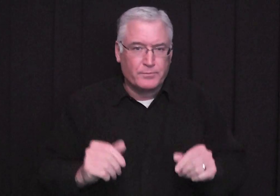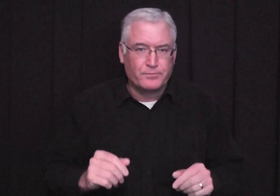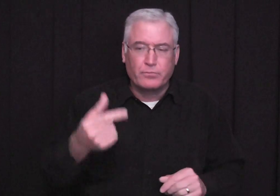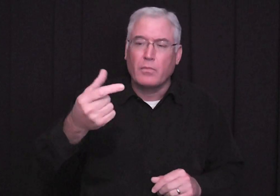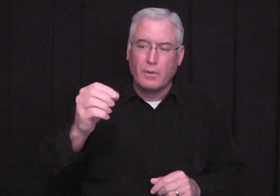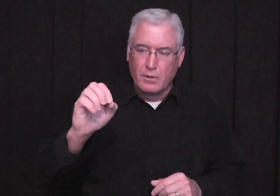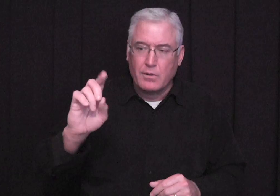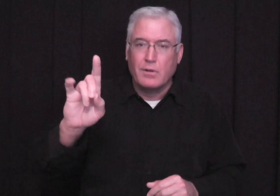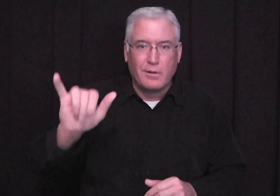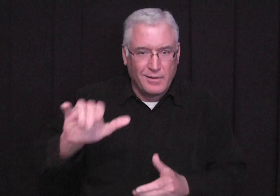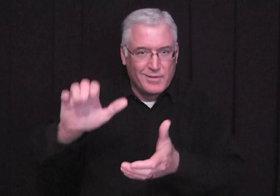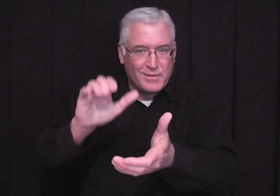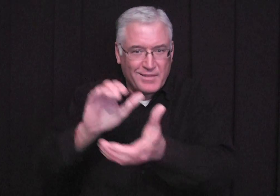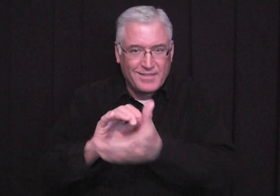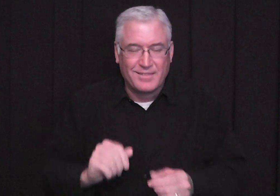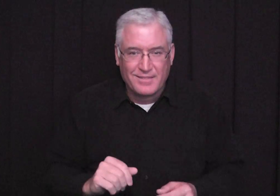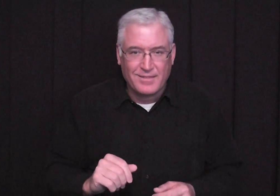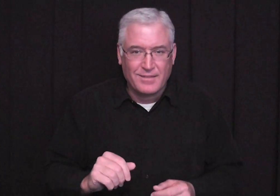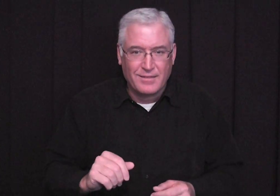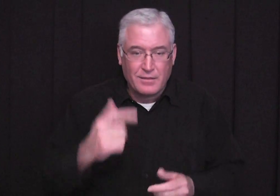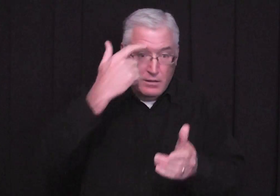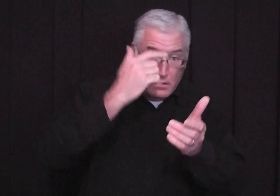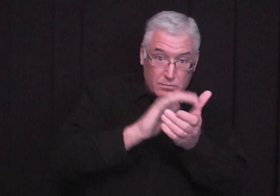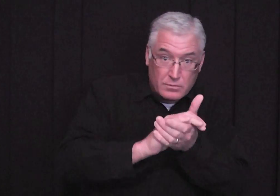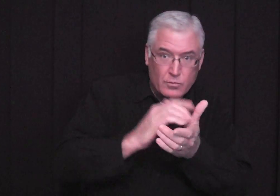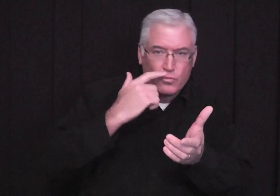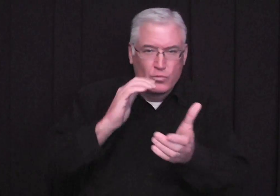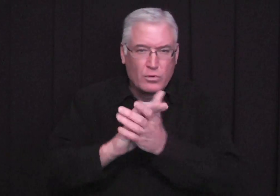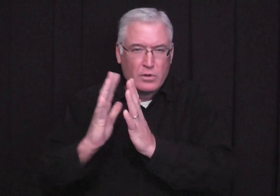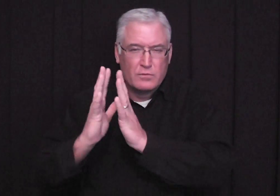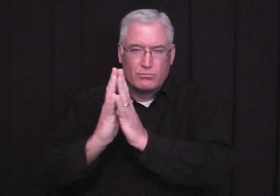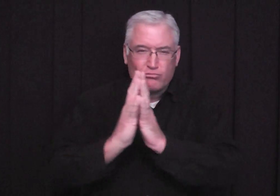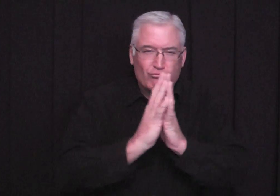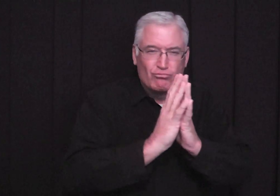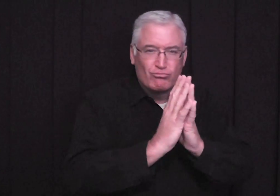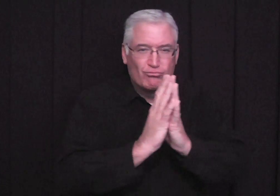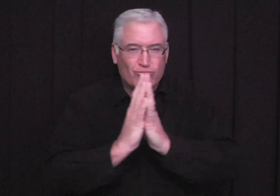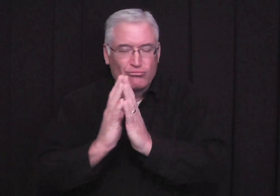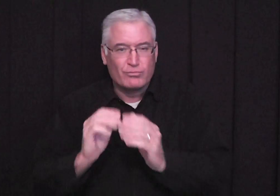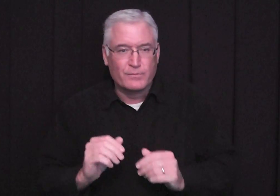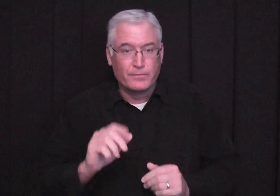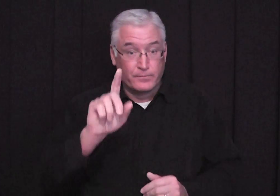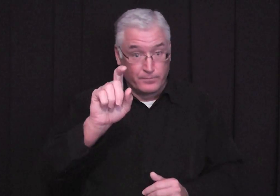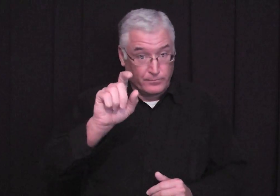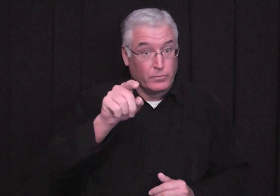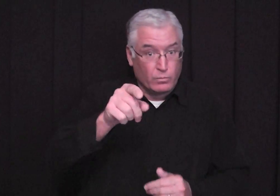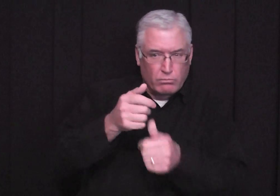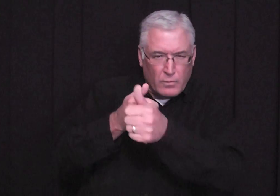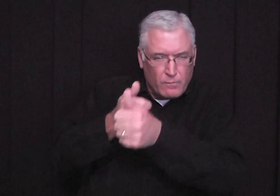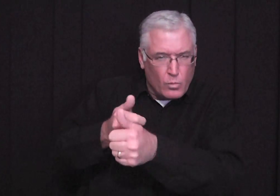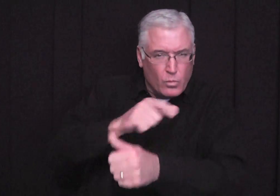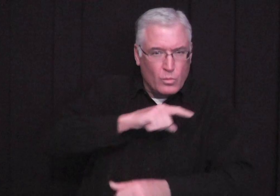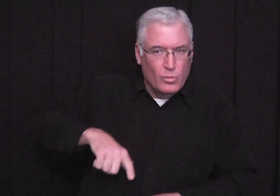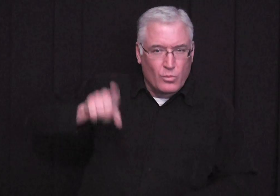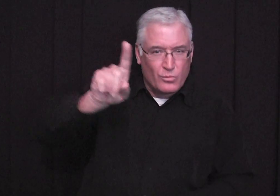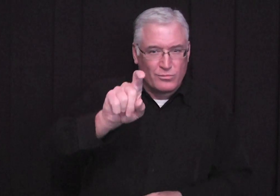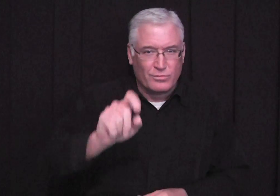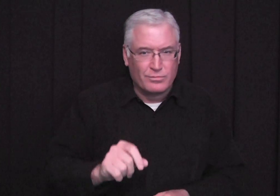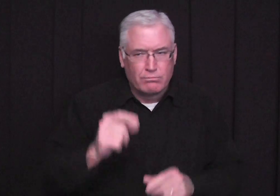is a beautiful picture of what a godly marriage is all about, between a husband and wife together. If you